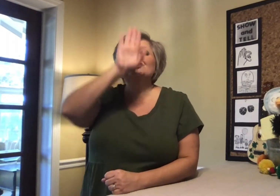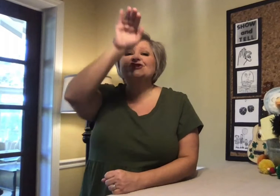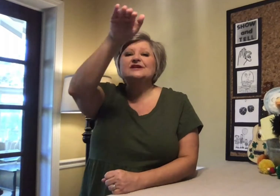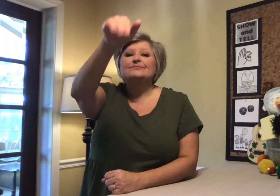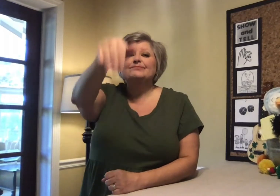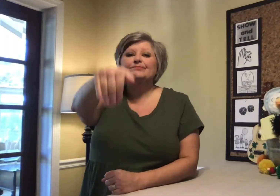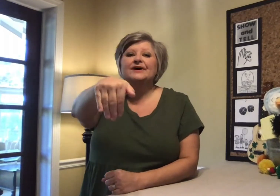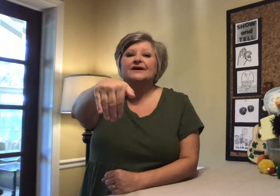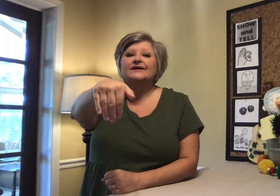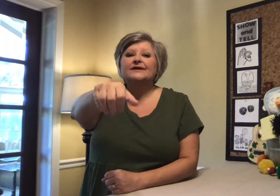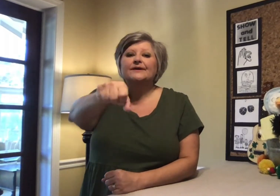Sheep.